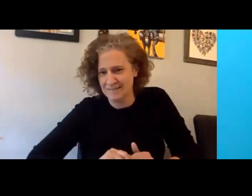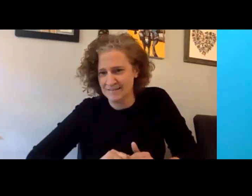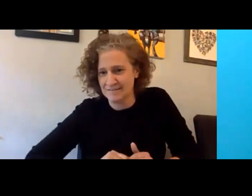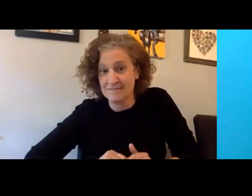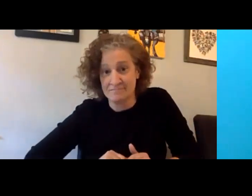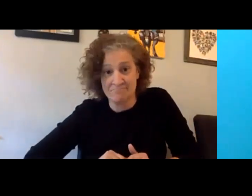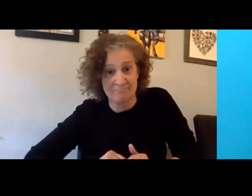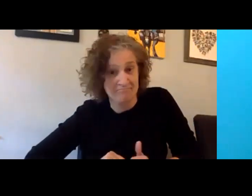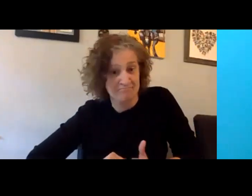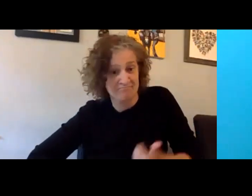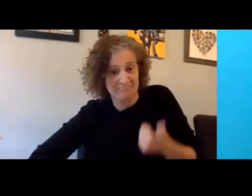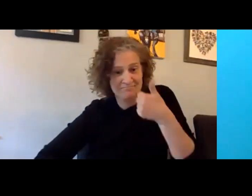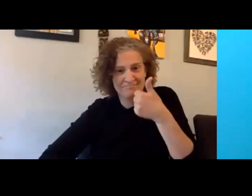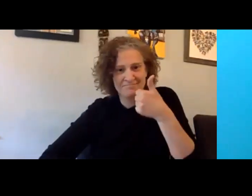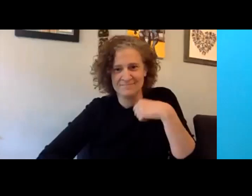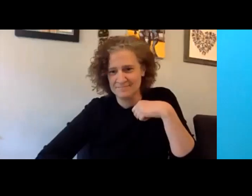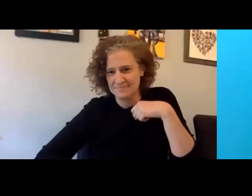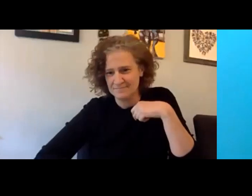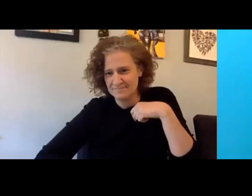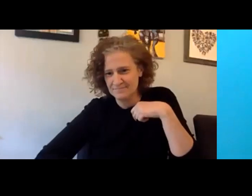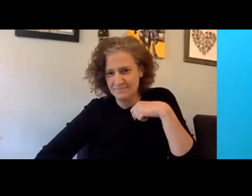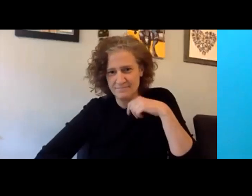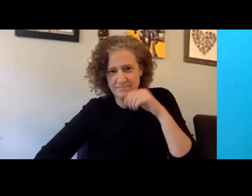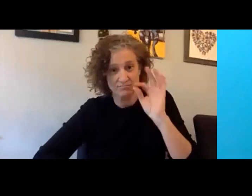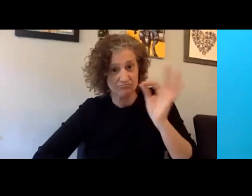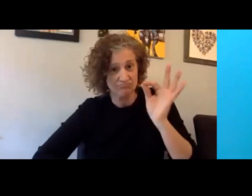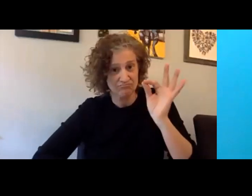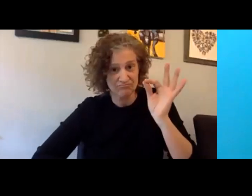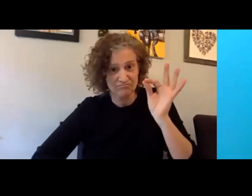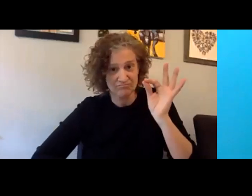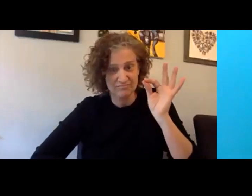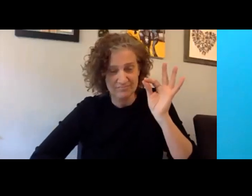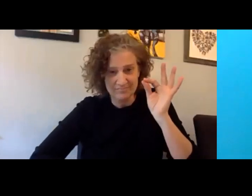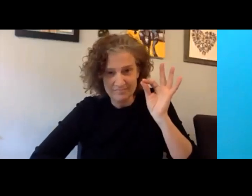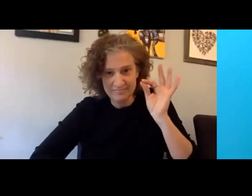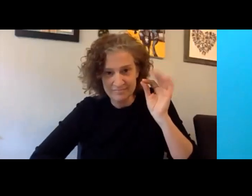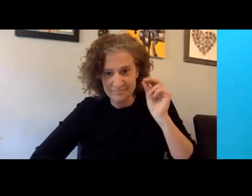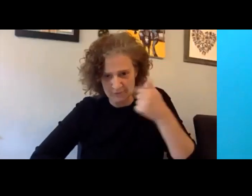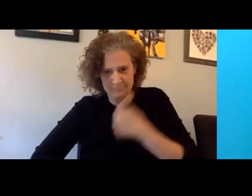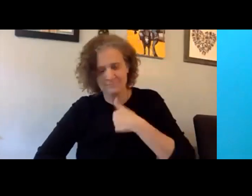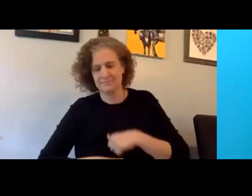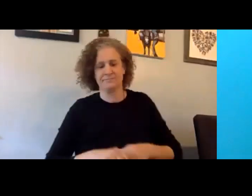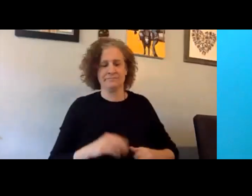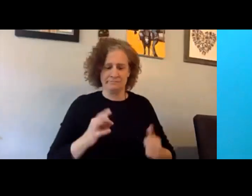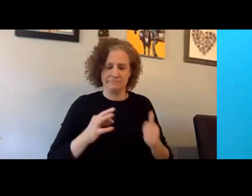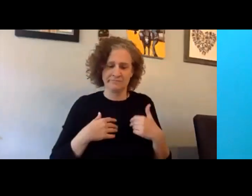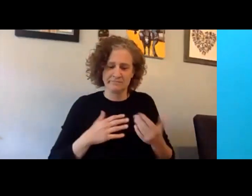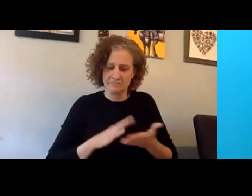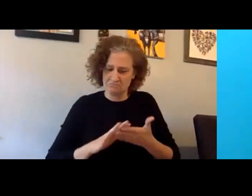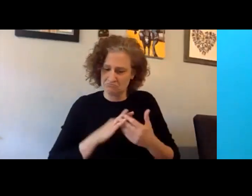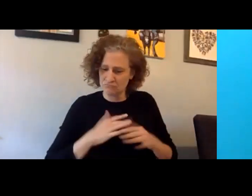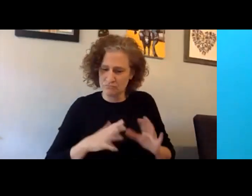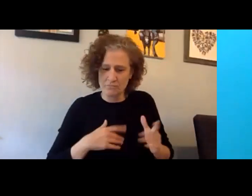let's clean the house. Okay? All right.